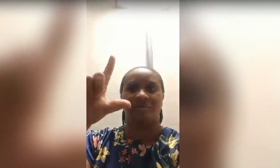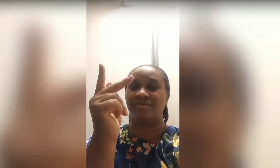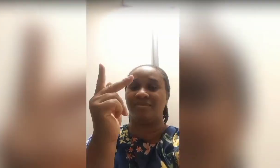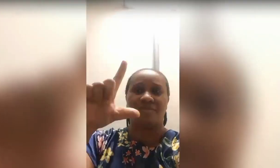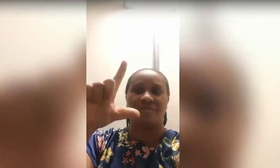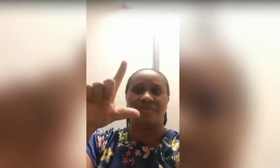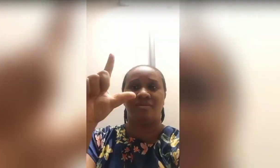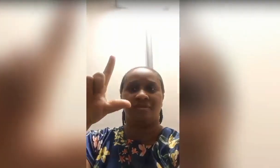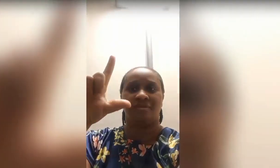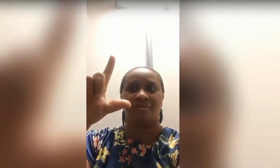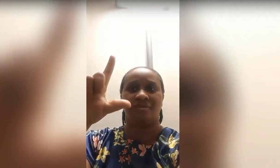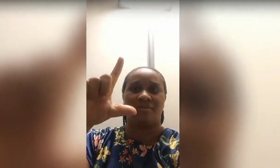M,